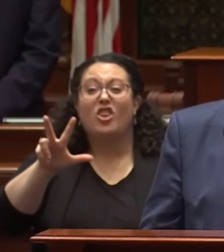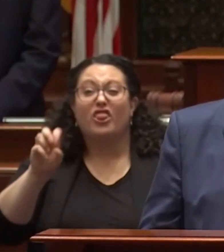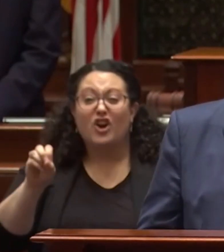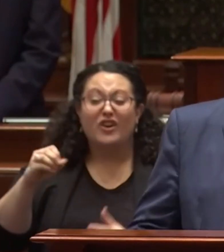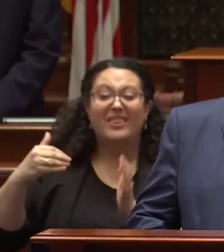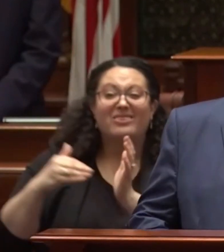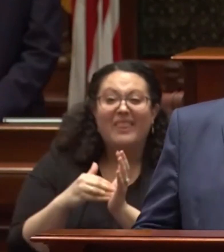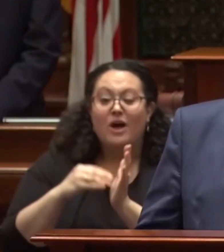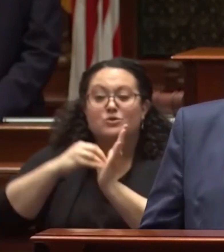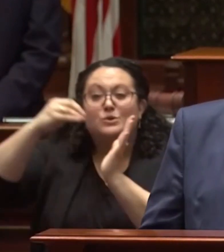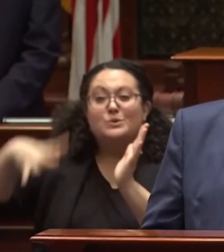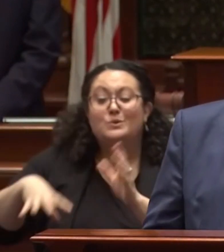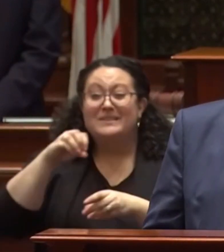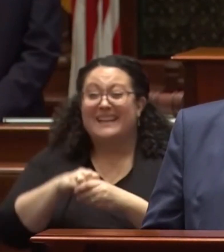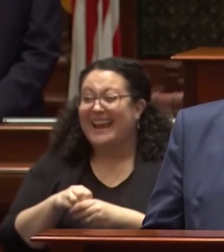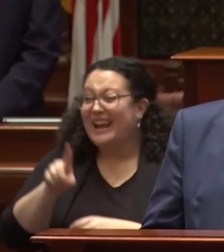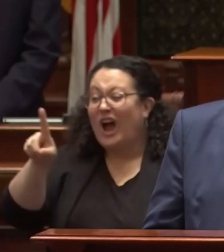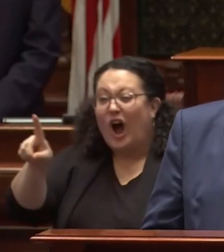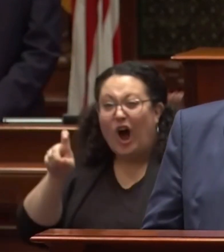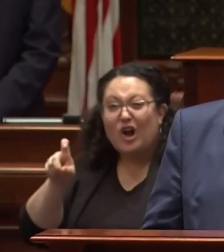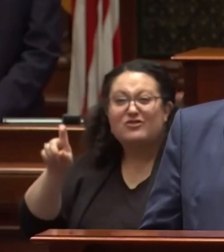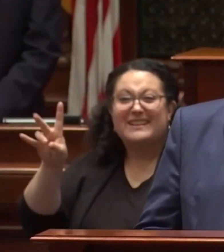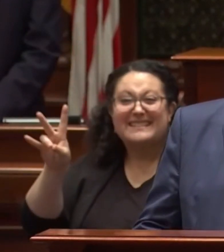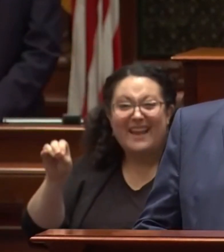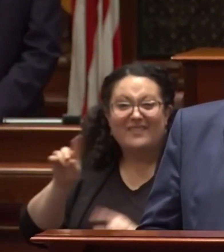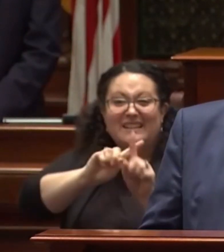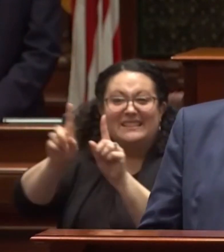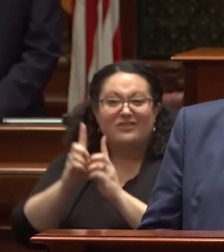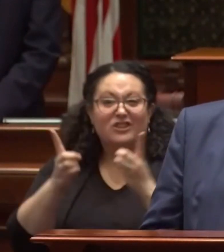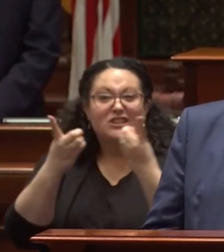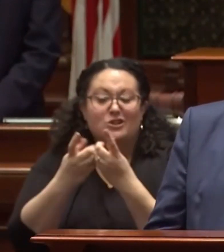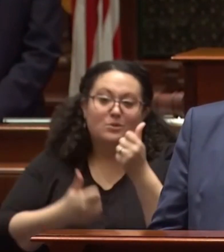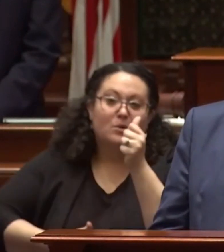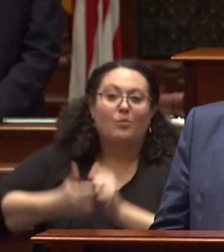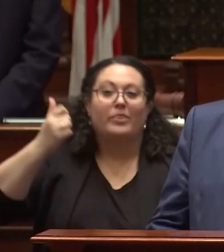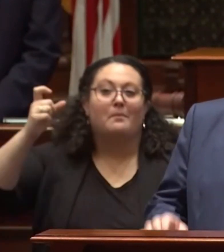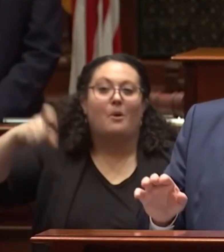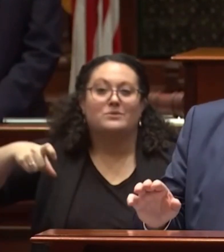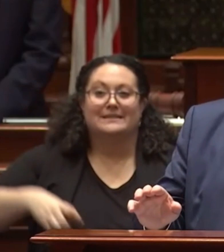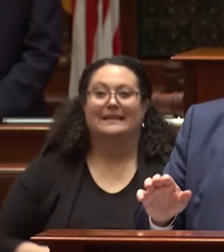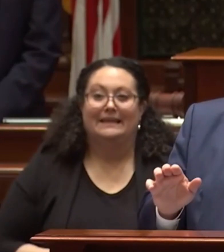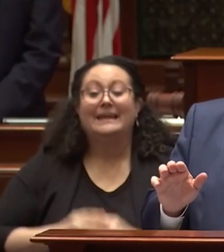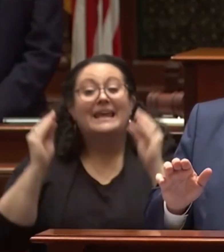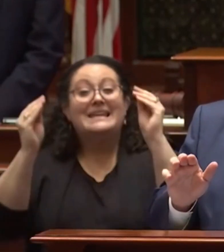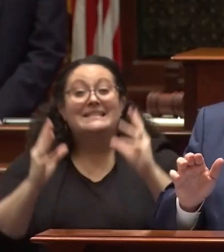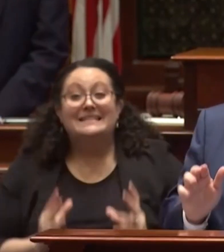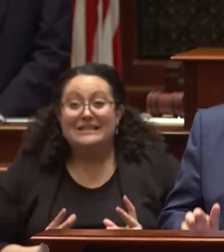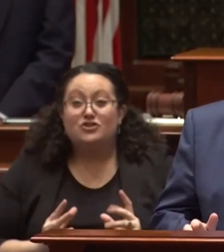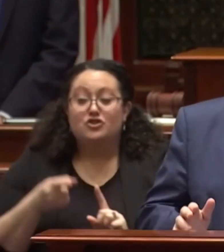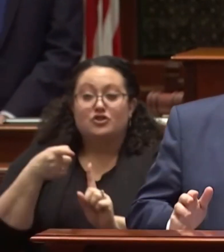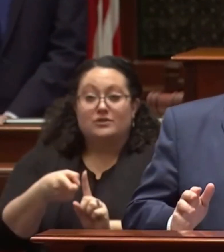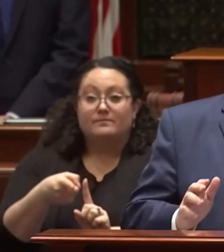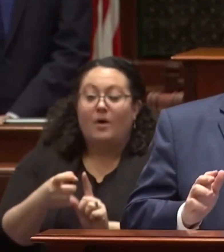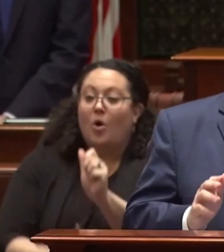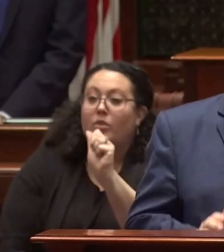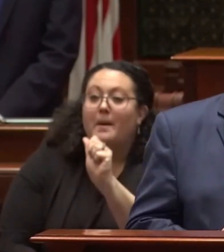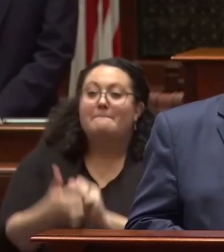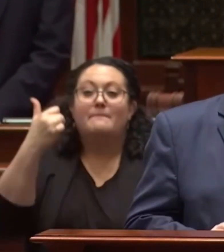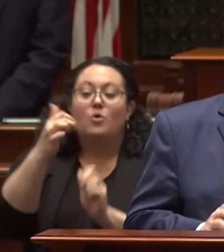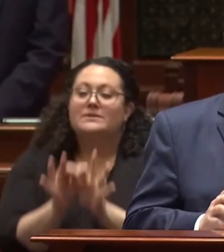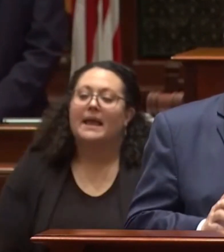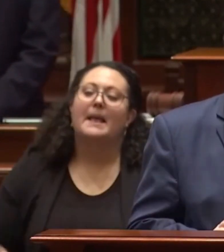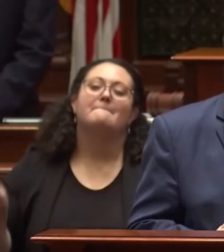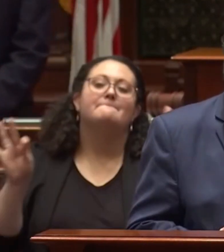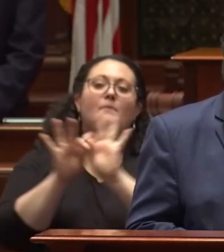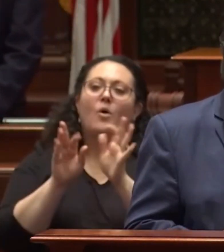730,000 students in 170 districts with the highest need. Teachers are the single most